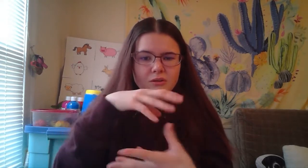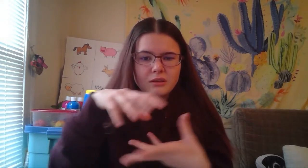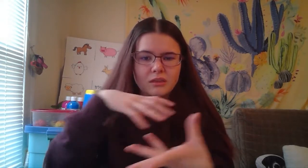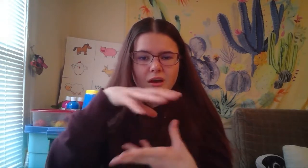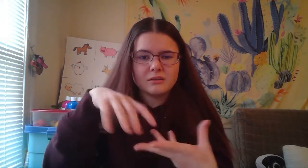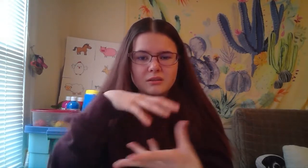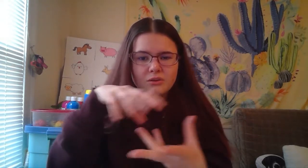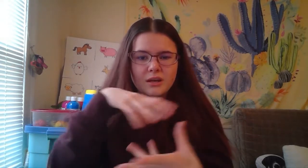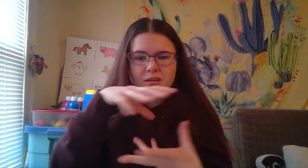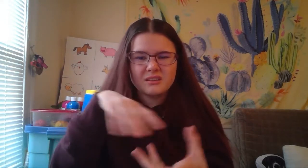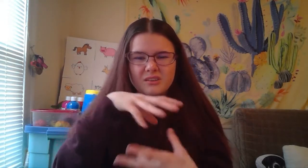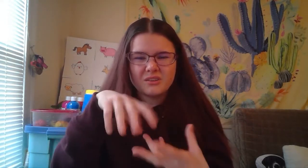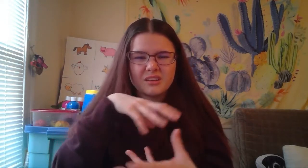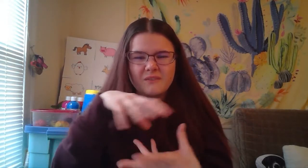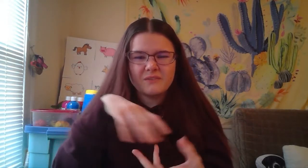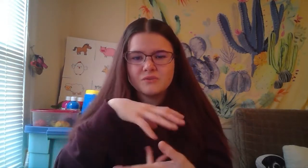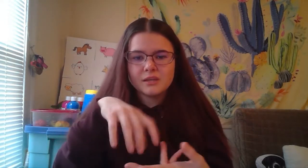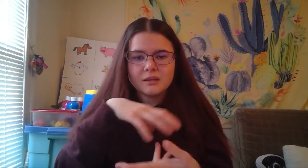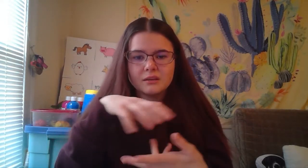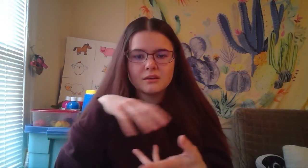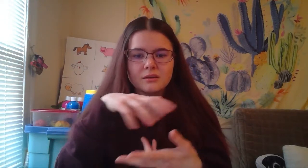these thoughts in your head, so it's confusing.